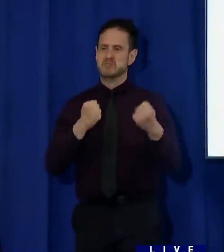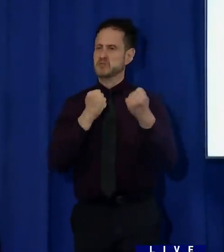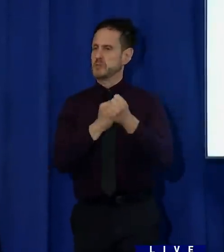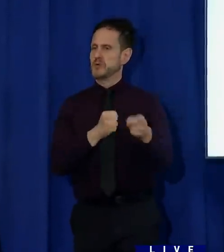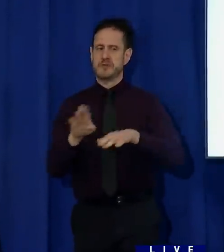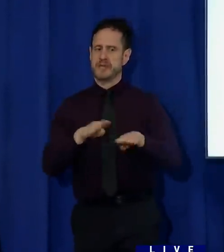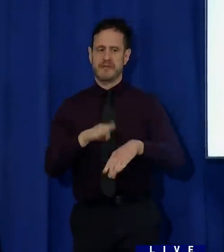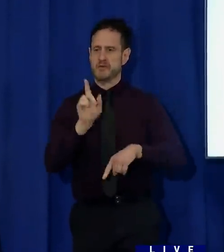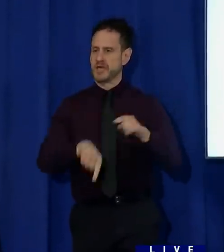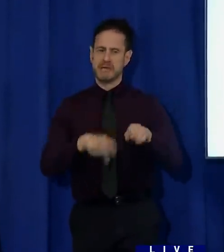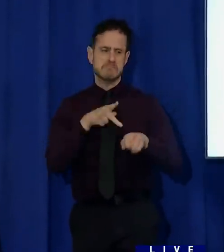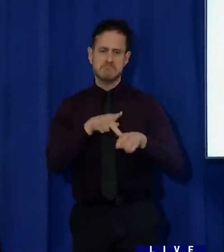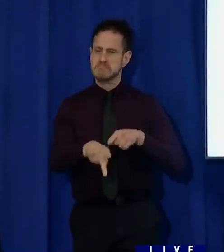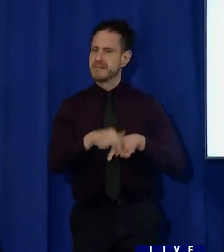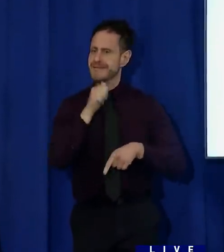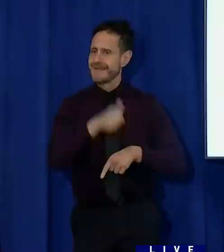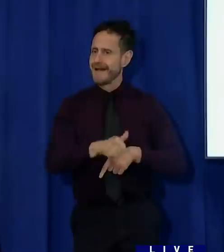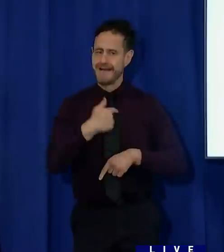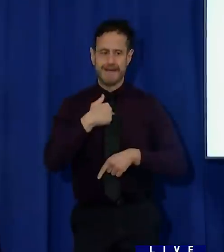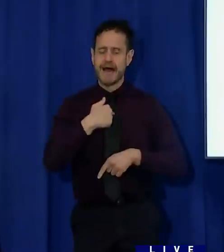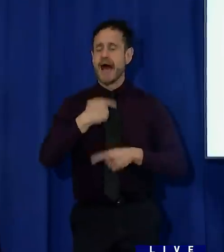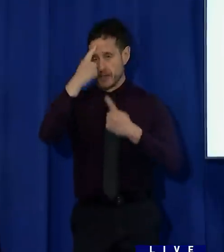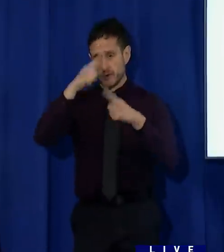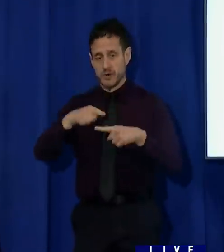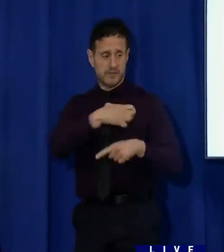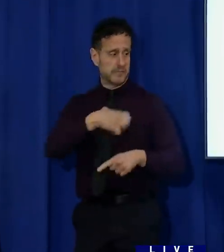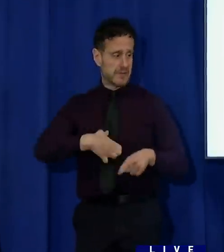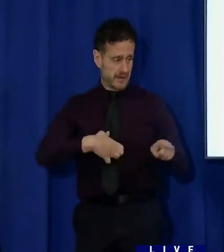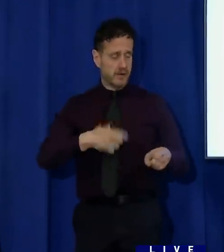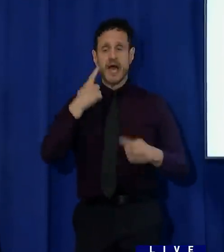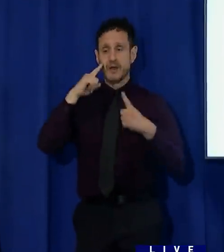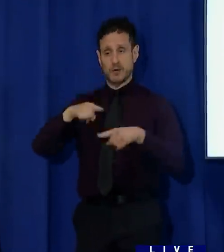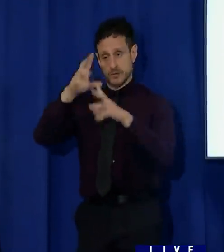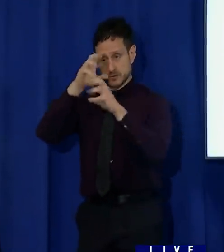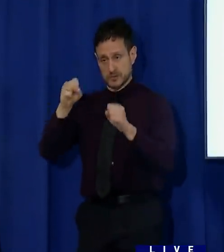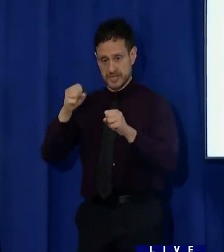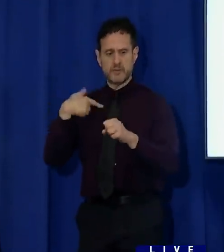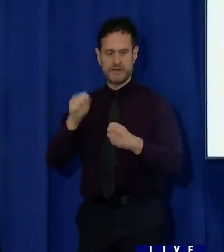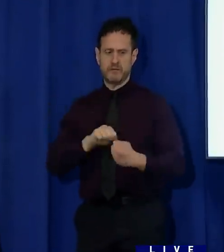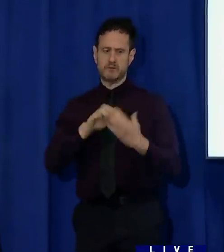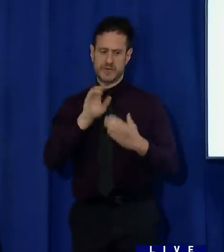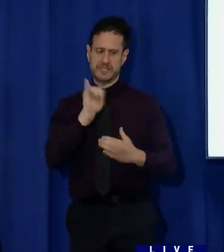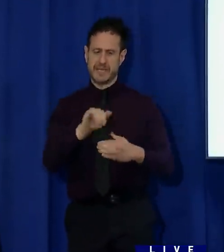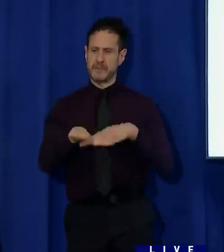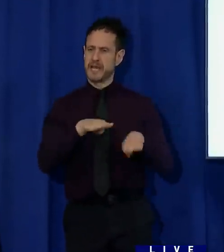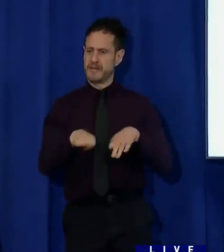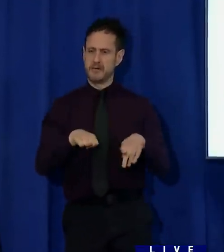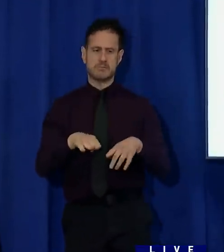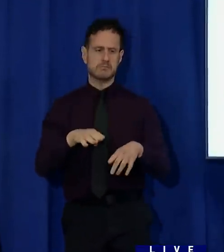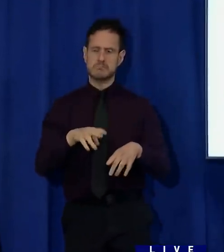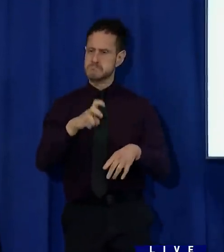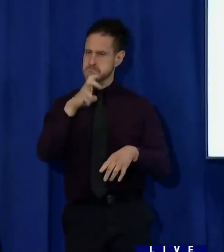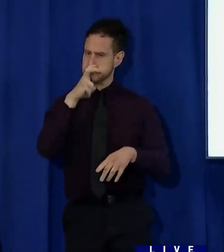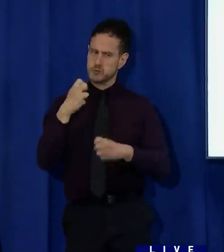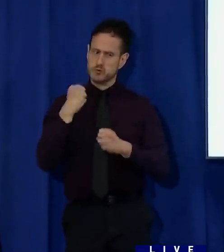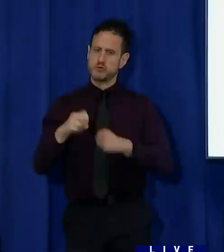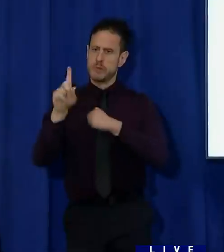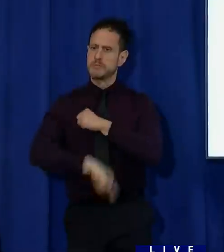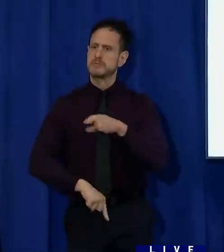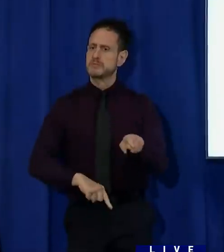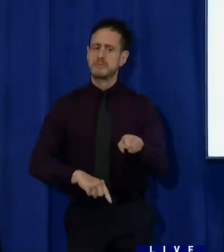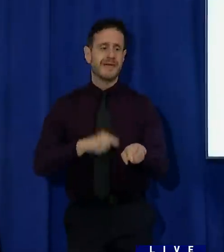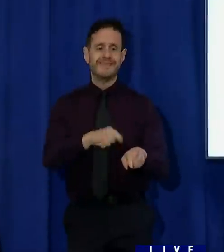mayor and with the superintendent that it has to be addressed, and it has to be addressed firmly. They didn't just let down the citizens of the